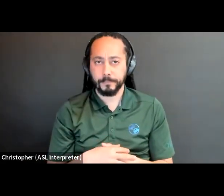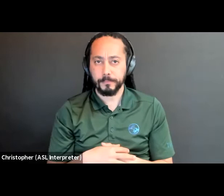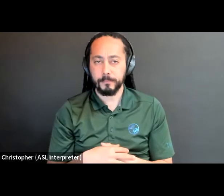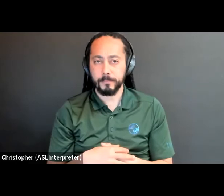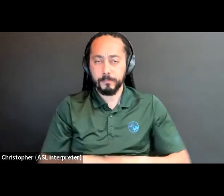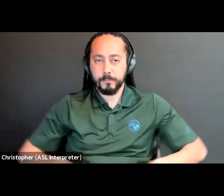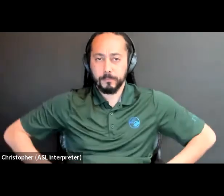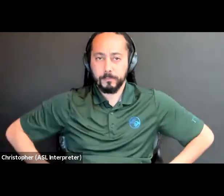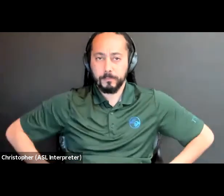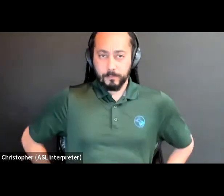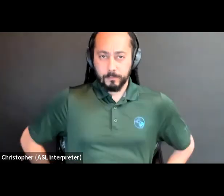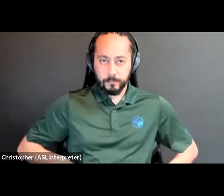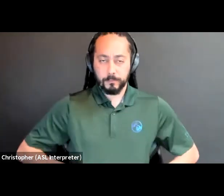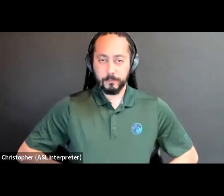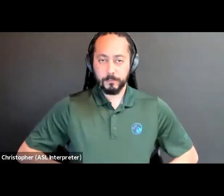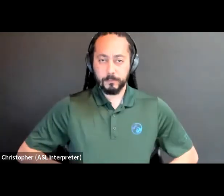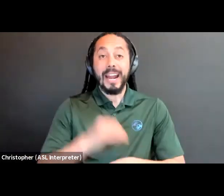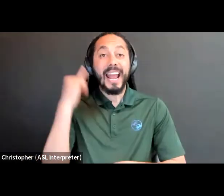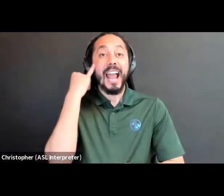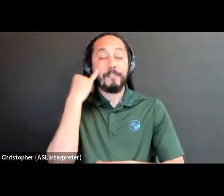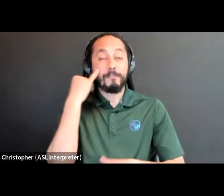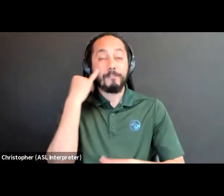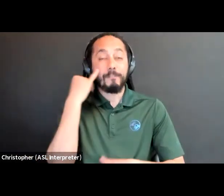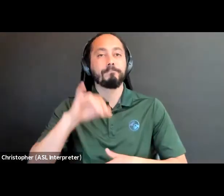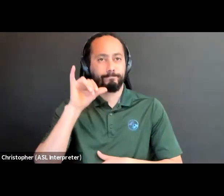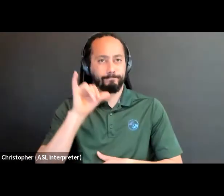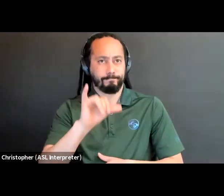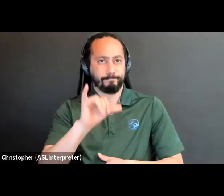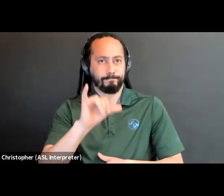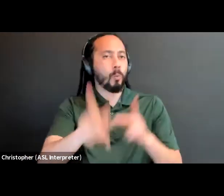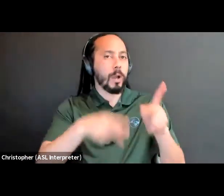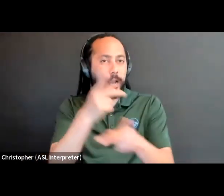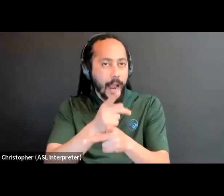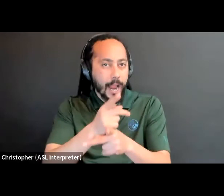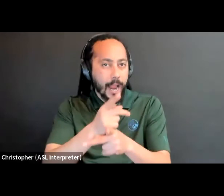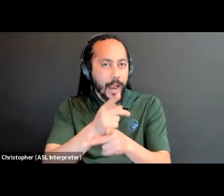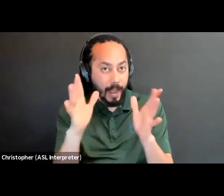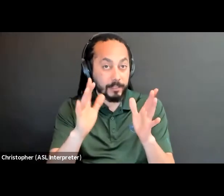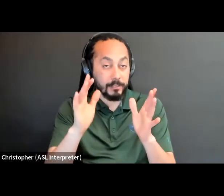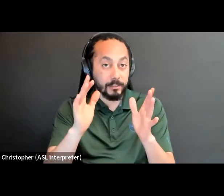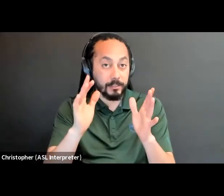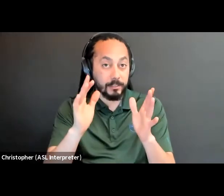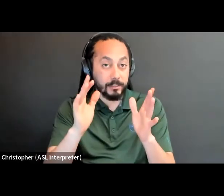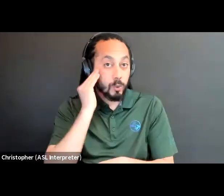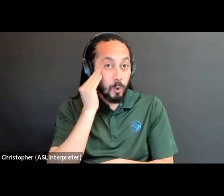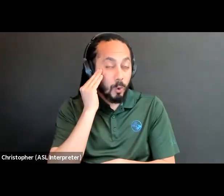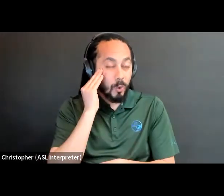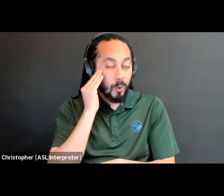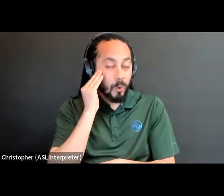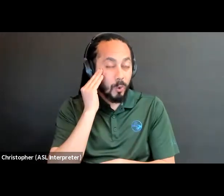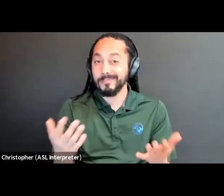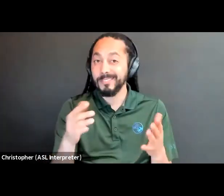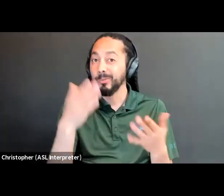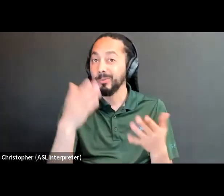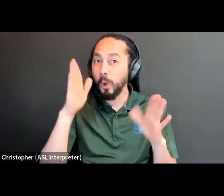the kind of violence it is, the kind of tactics that are going on, you don't really know what's going on with an individual